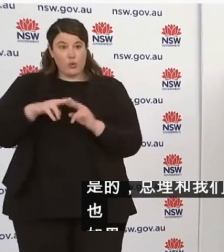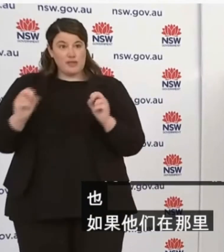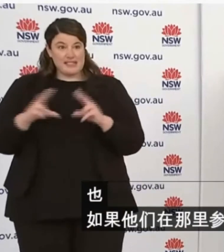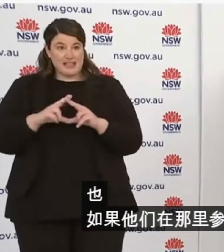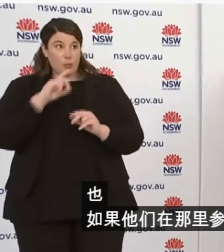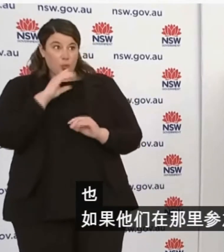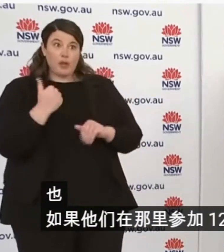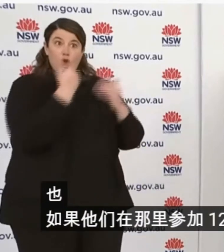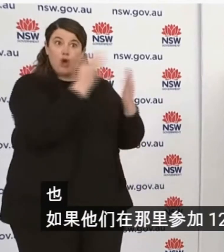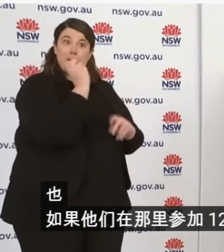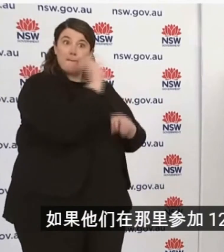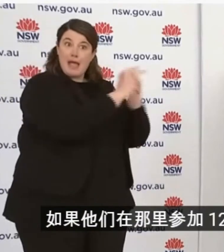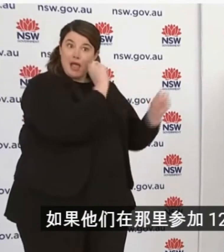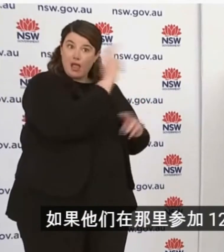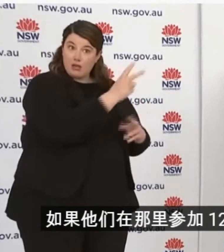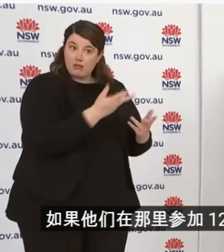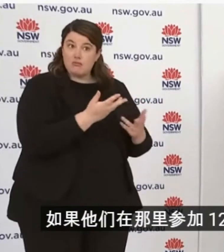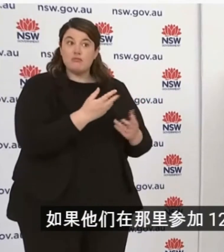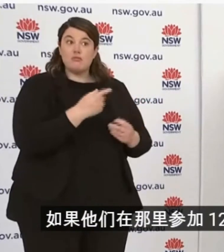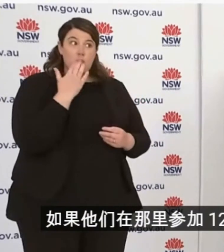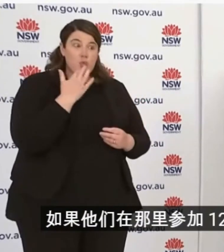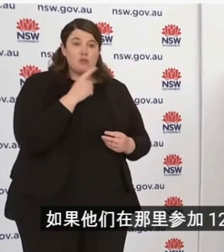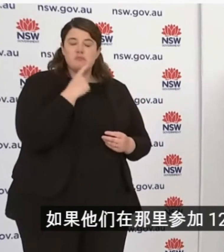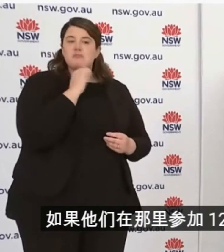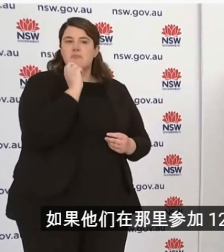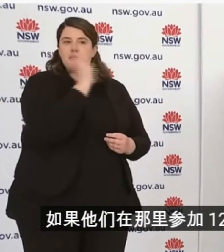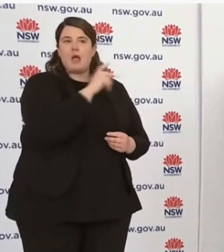in Greater Sydney if they're sitting their Year 12 exams?